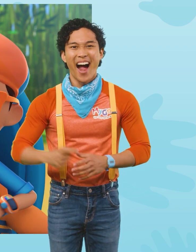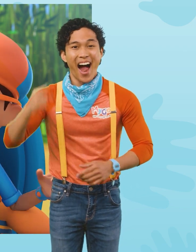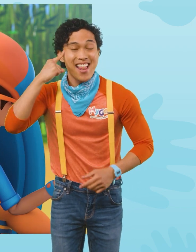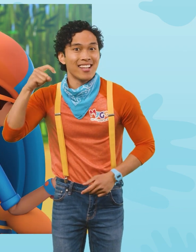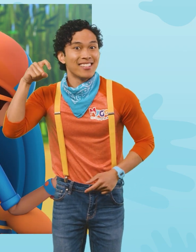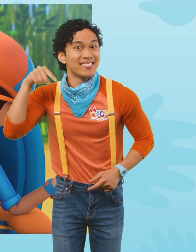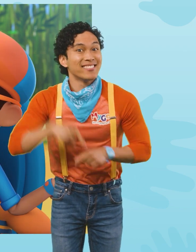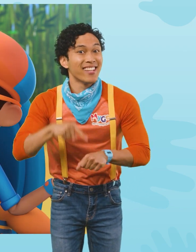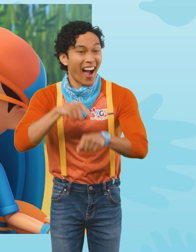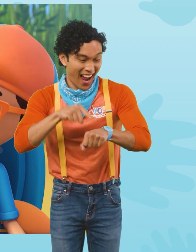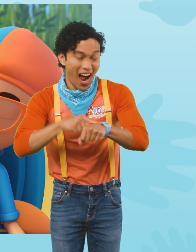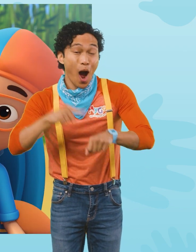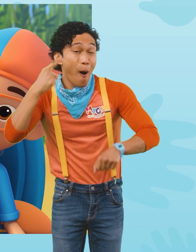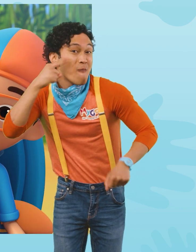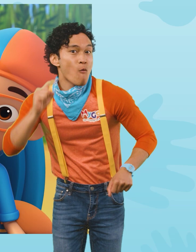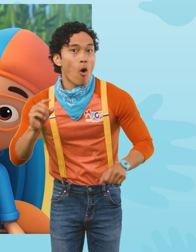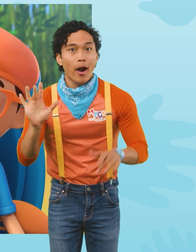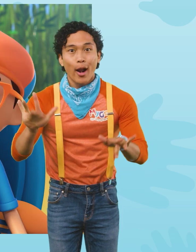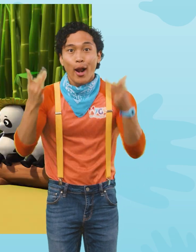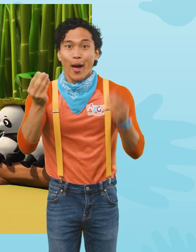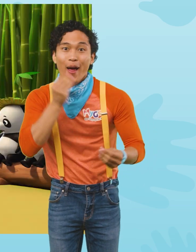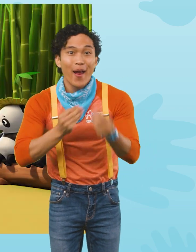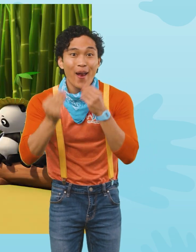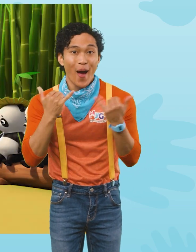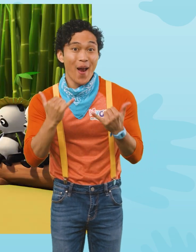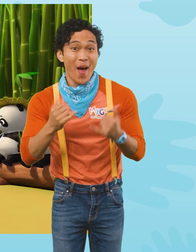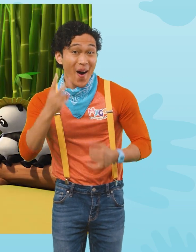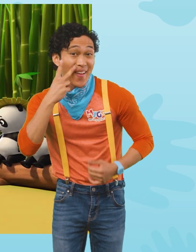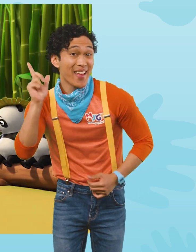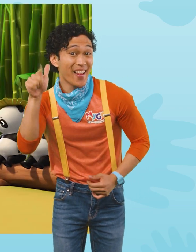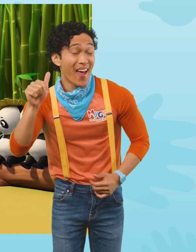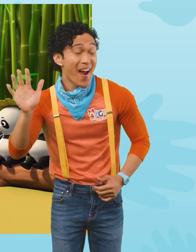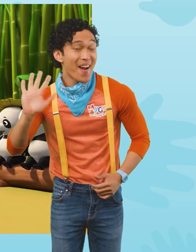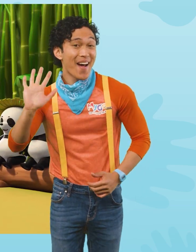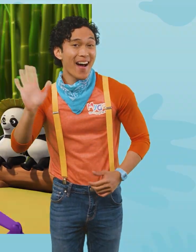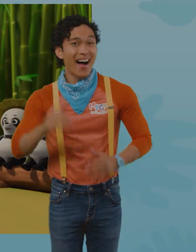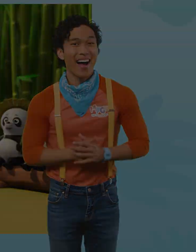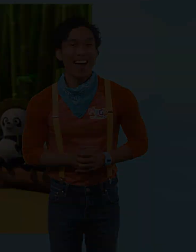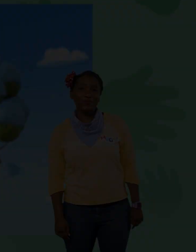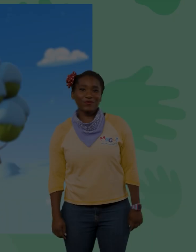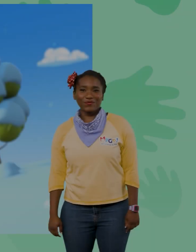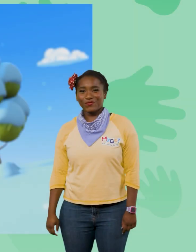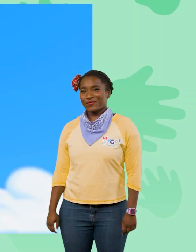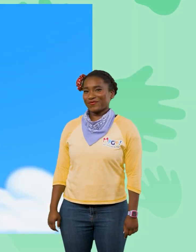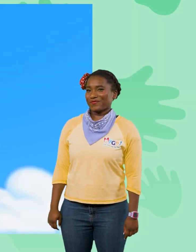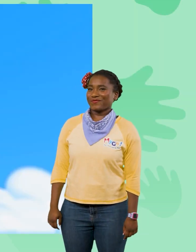I think it's time for a snack of our own. See you later. Bye-bye, Bye.